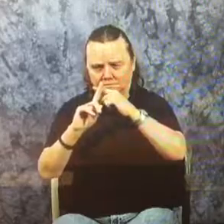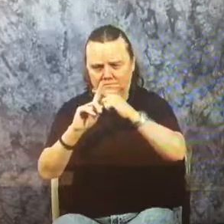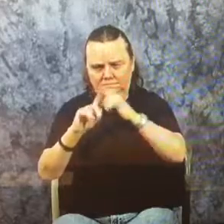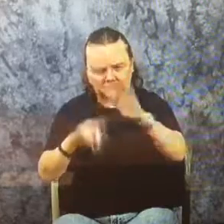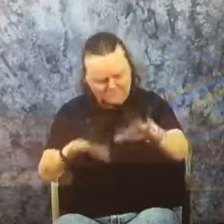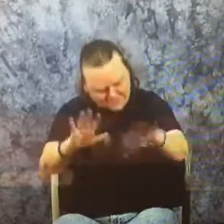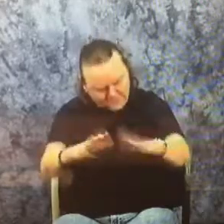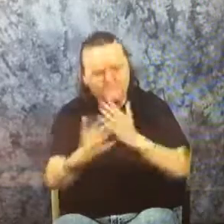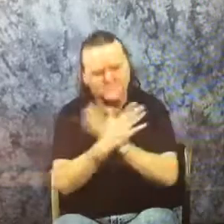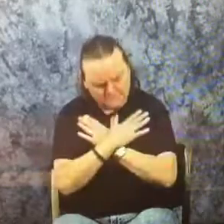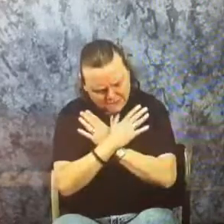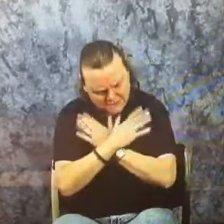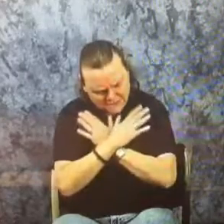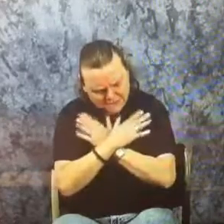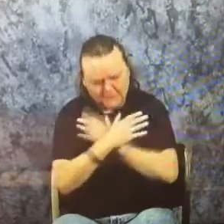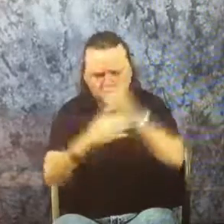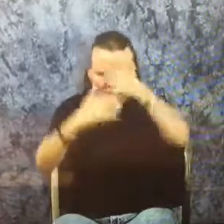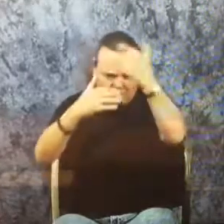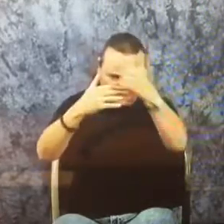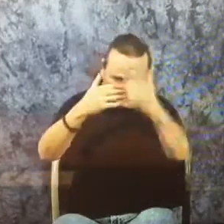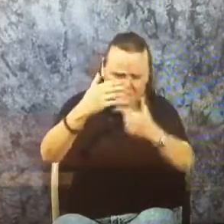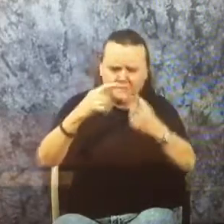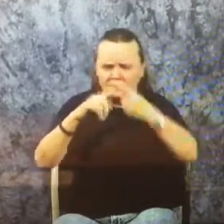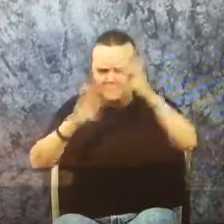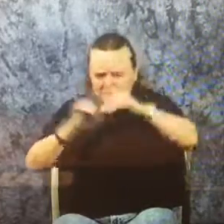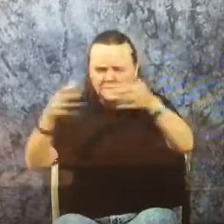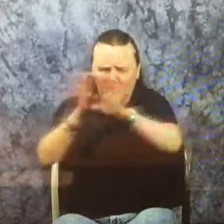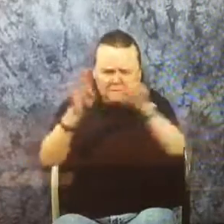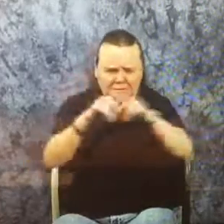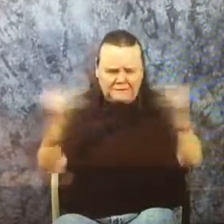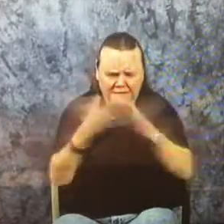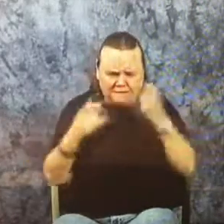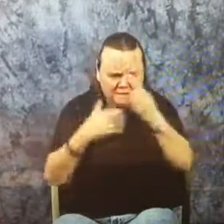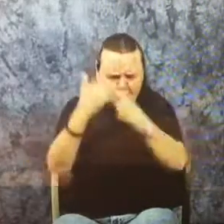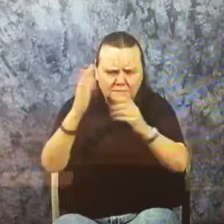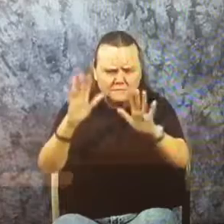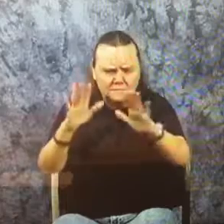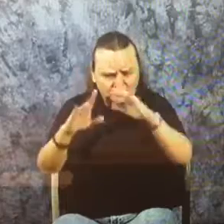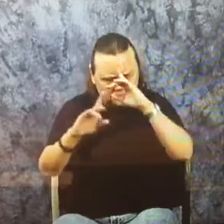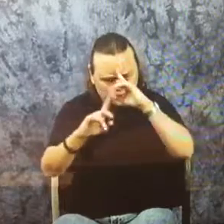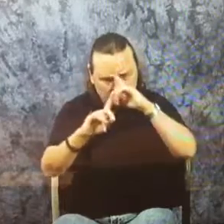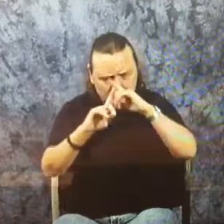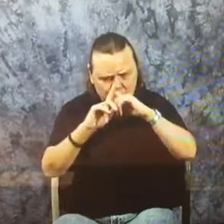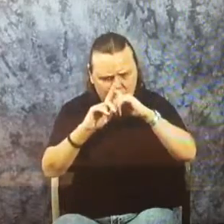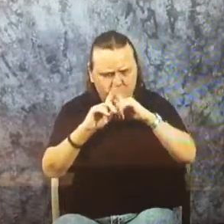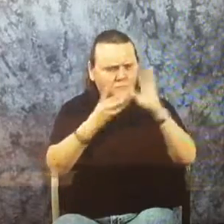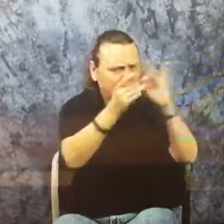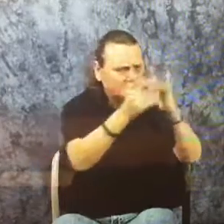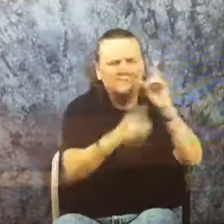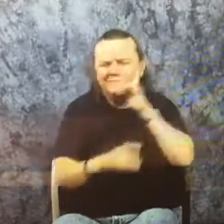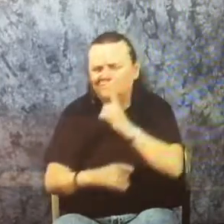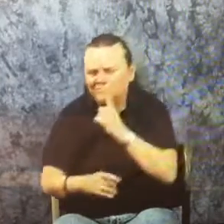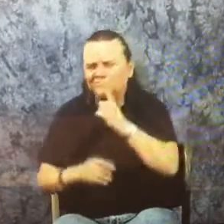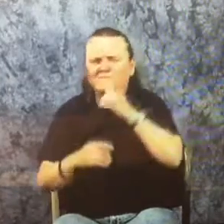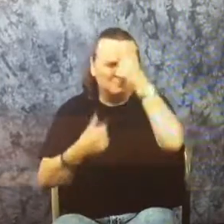think positive about the situation, and people were telling me to relax and all these other things. But I was thinking positive,